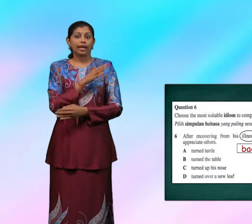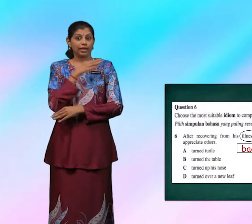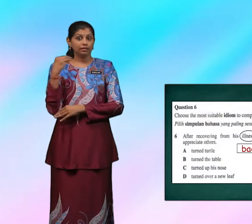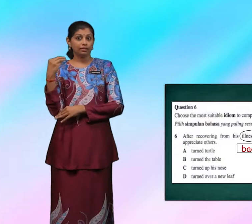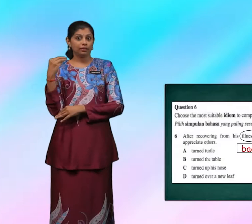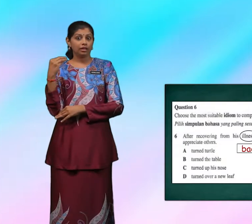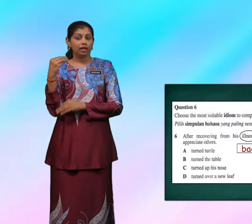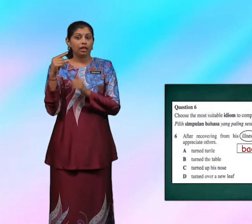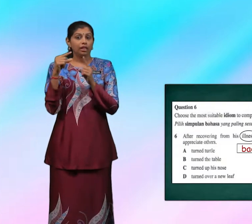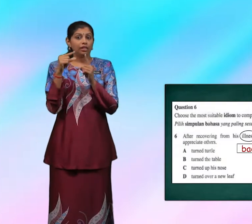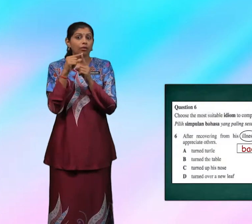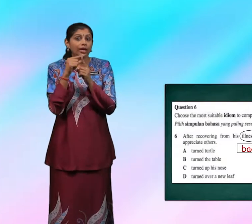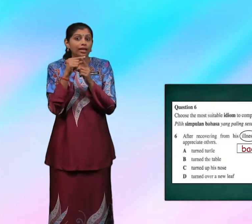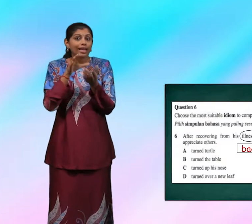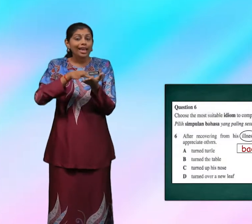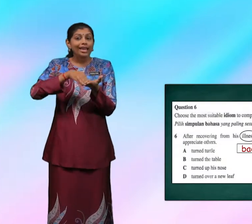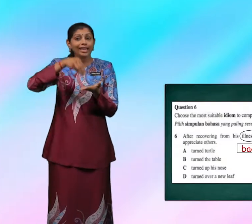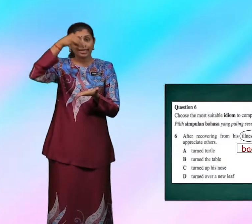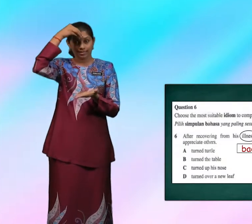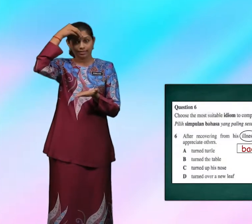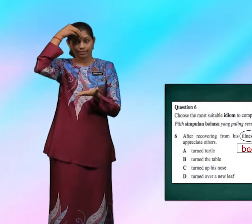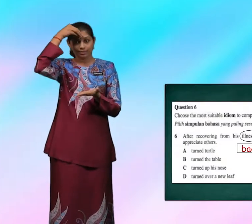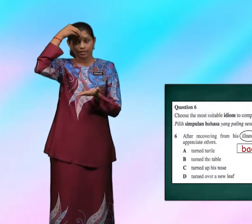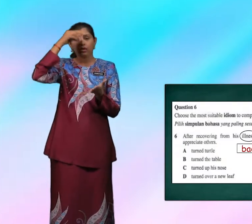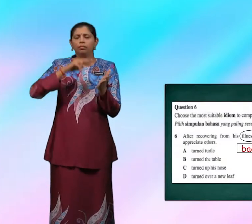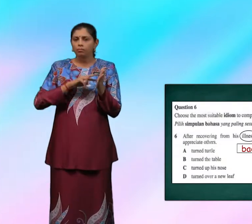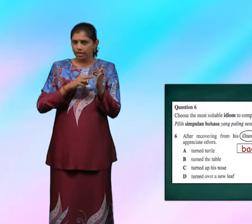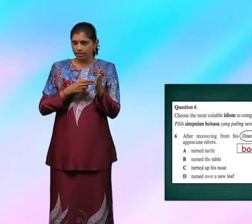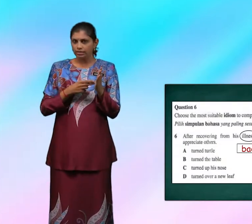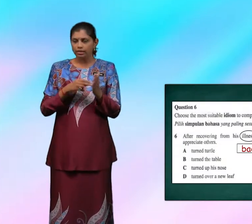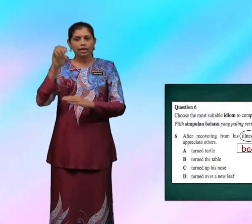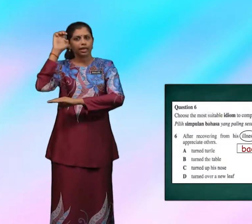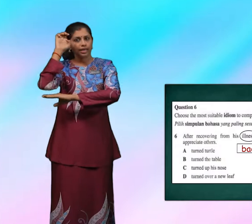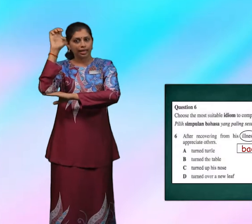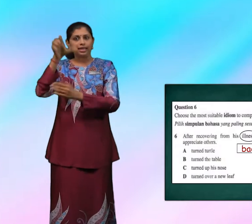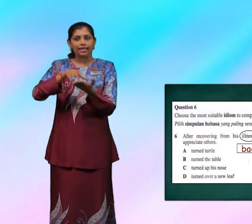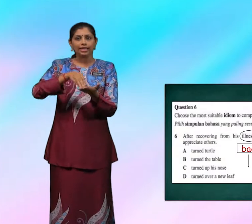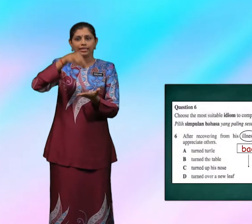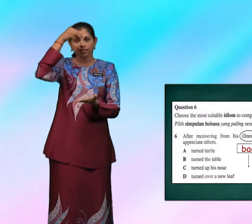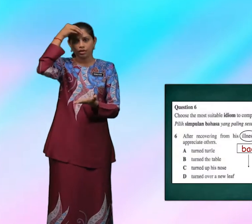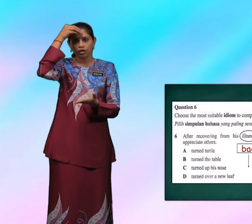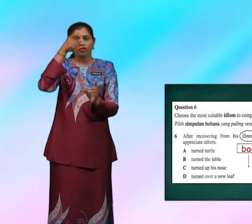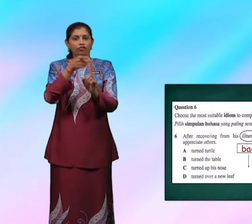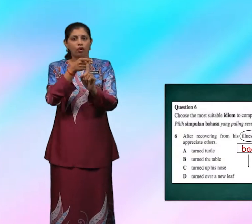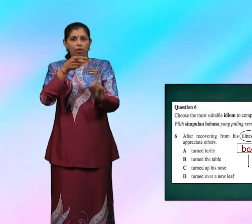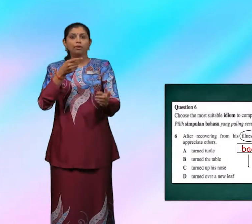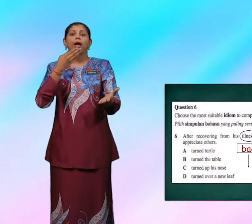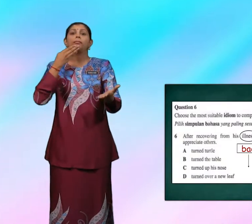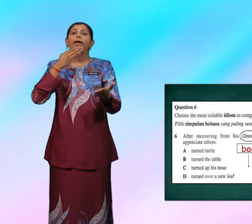And the word learn means he learned from